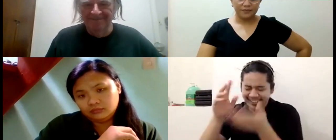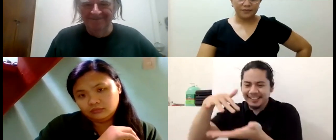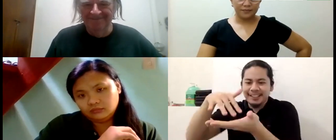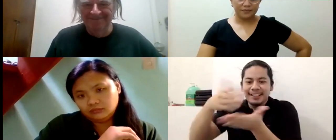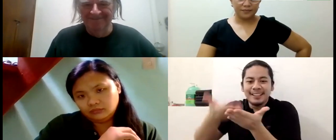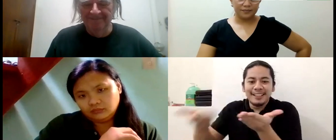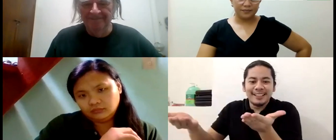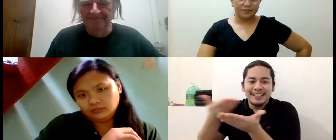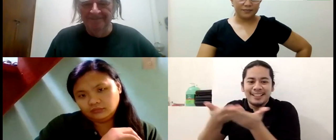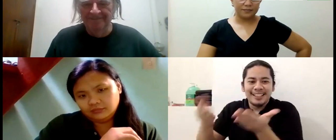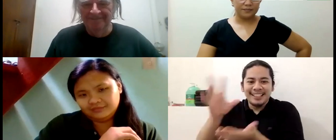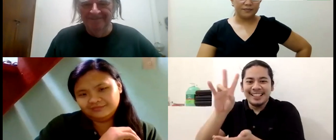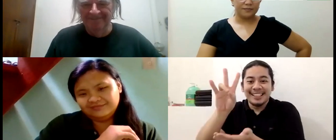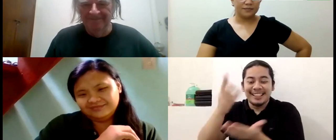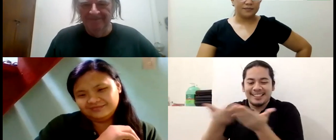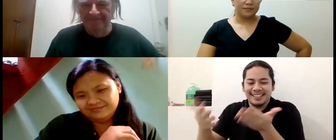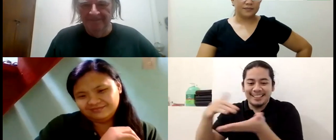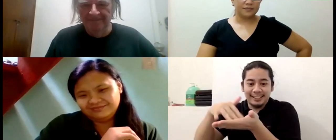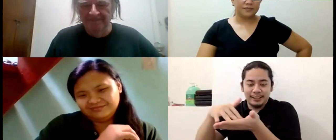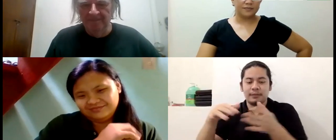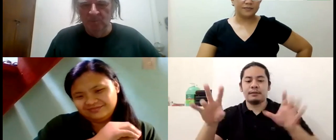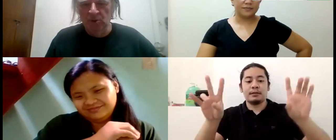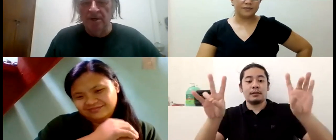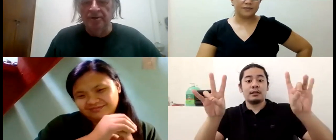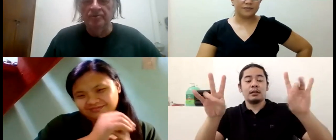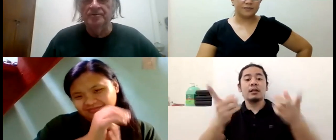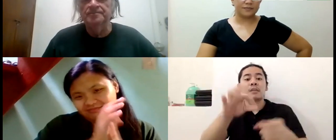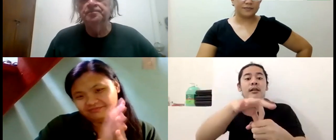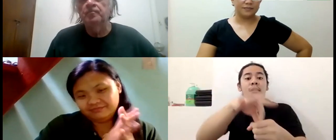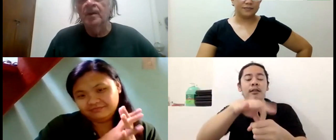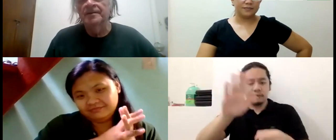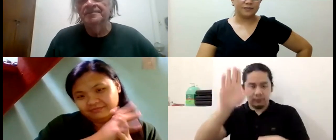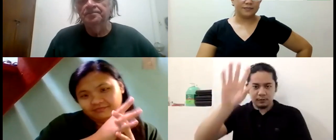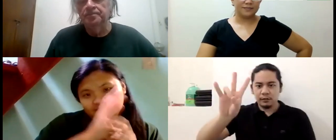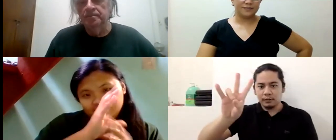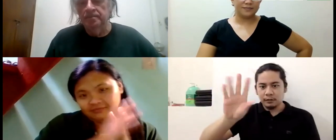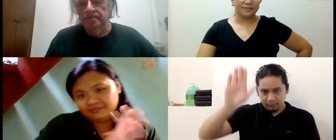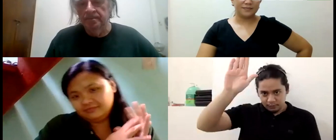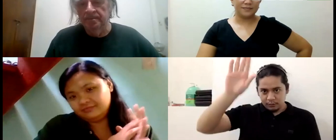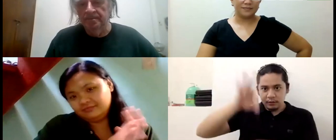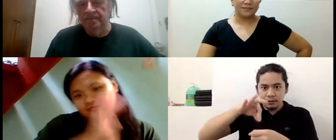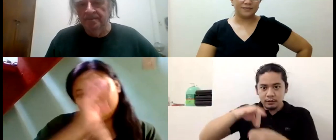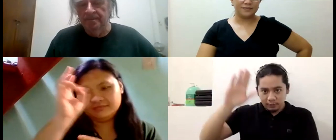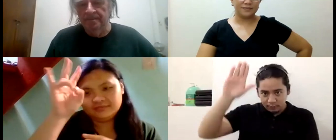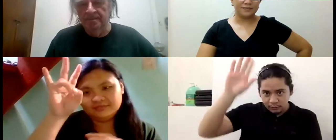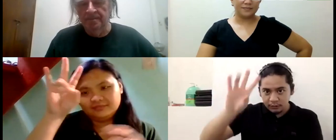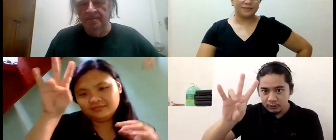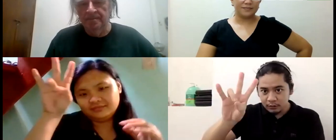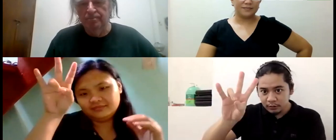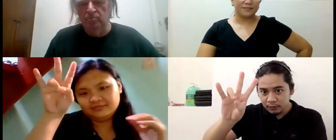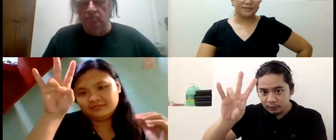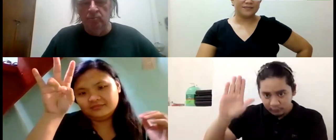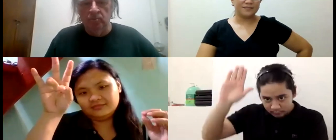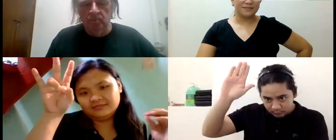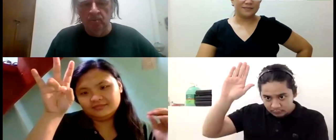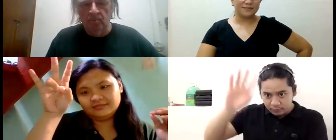about not colors, study materials. Study tools. And 8 is numbers. So let's do a vote.